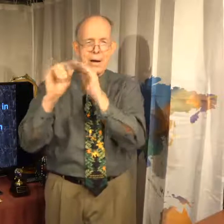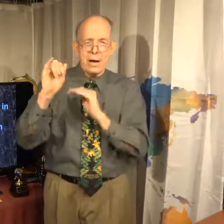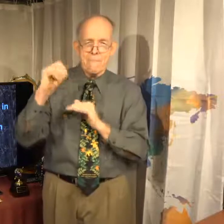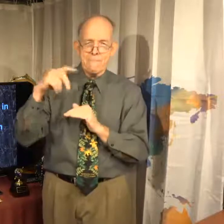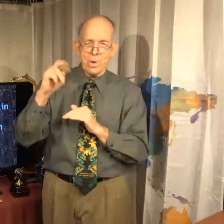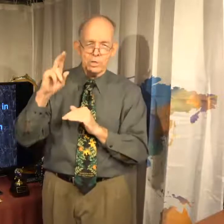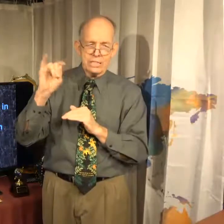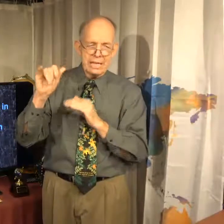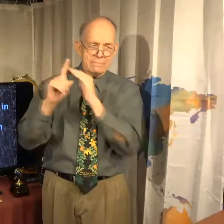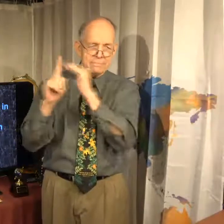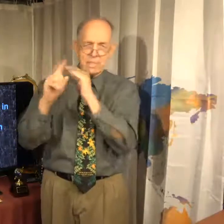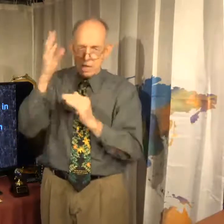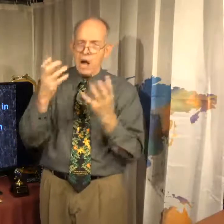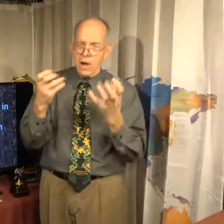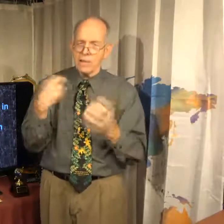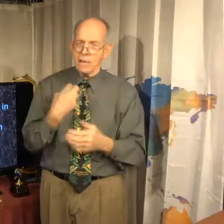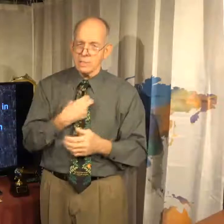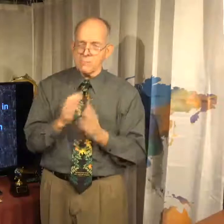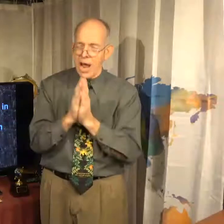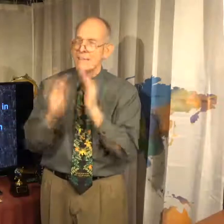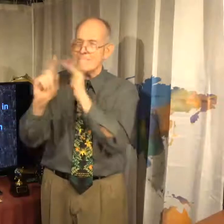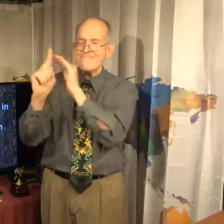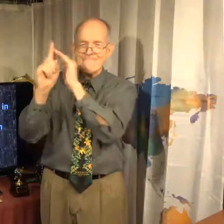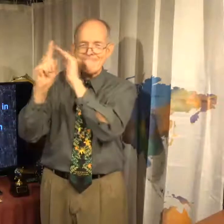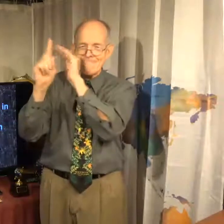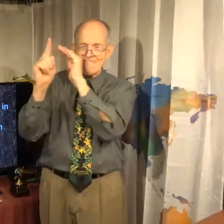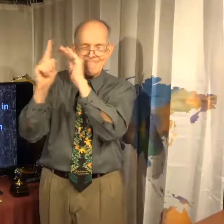I'm positive. God wants us to pray.